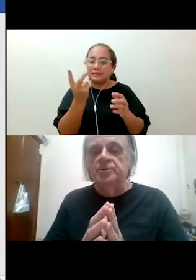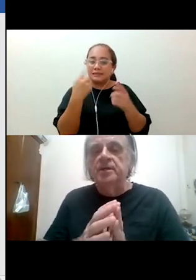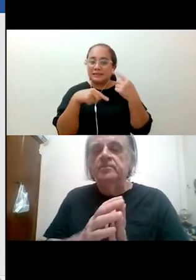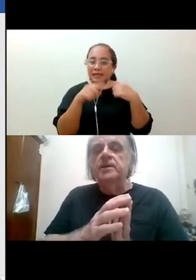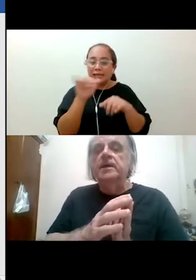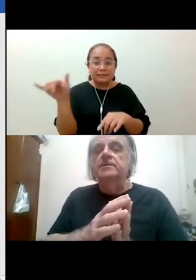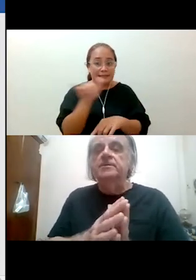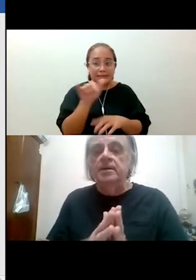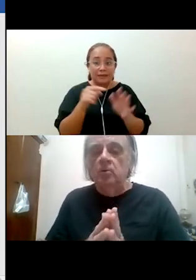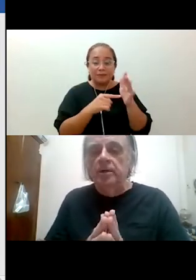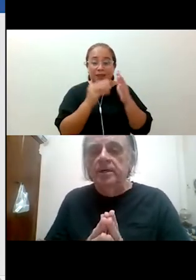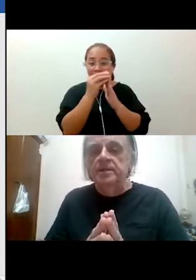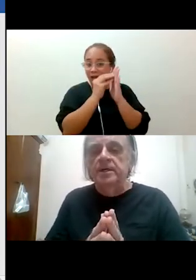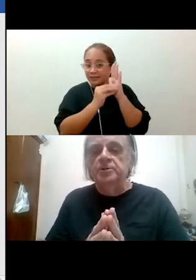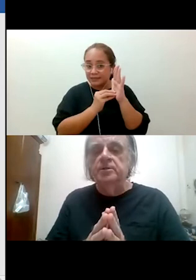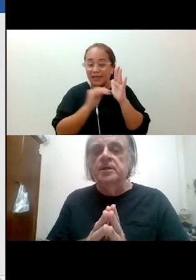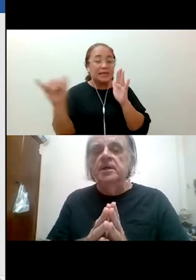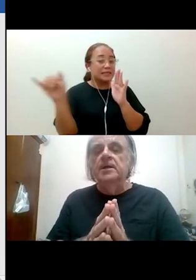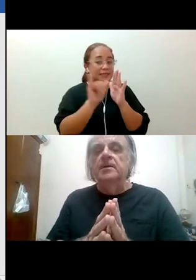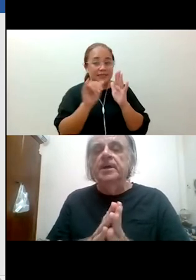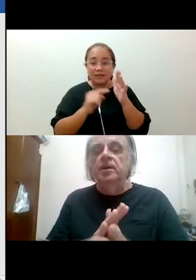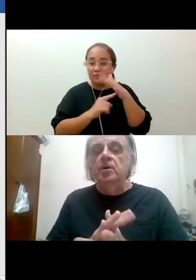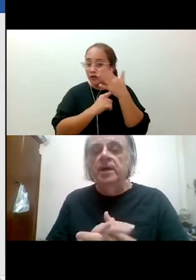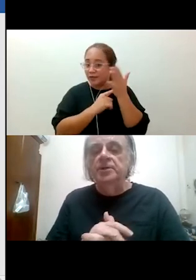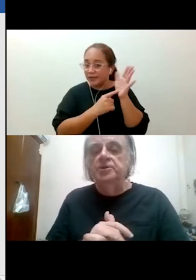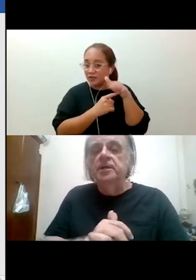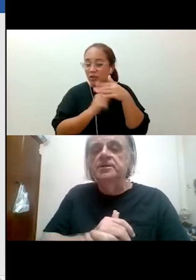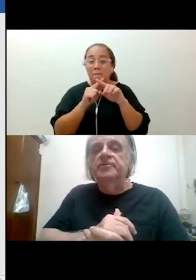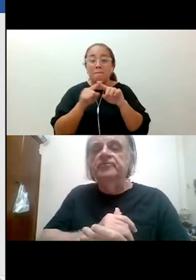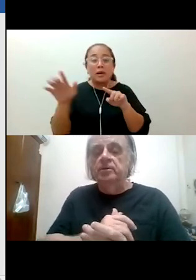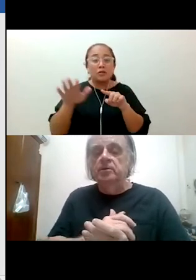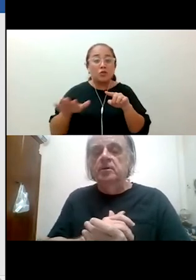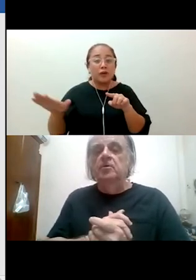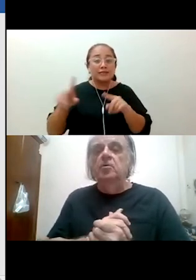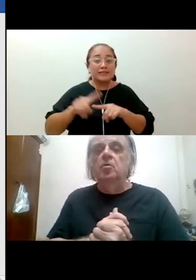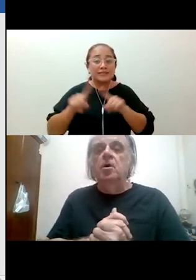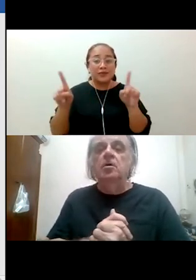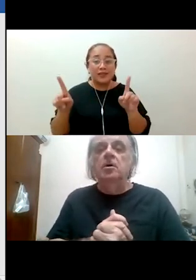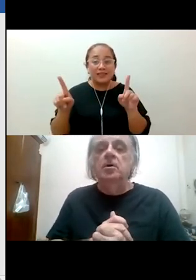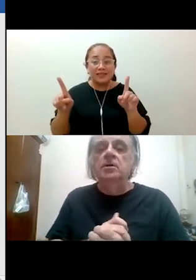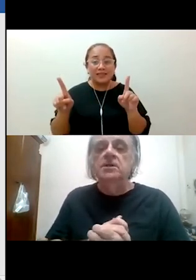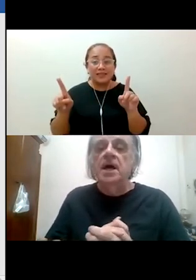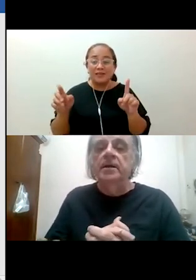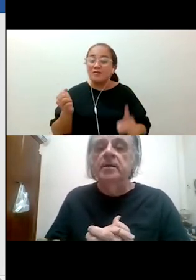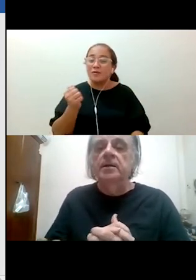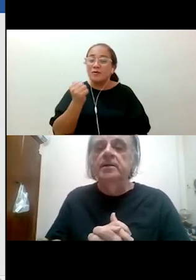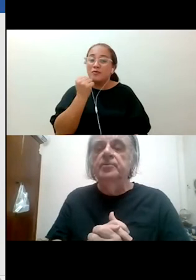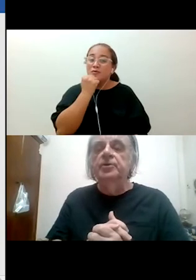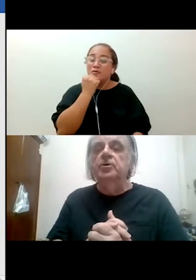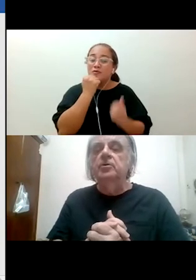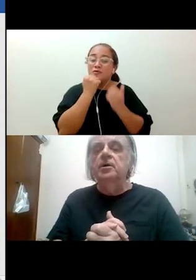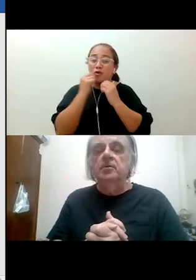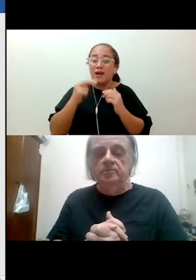hand shape and the same orientation, but the location is different. Wrong occurs higher